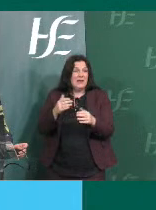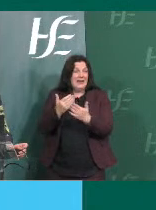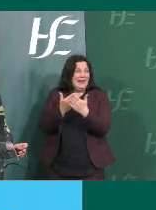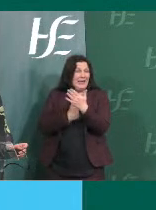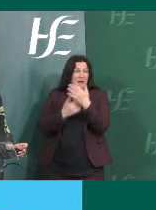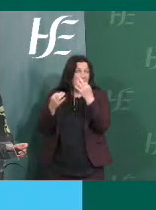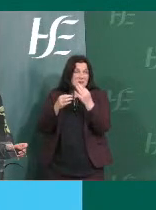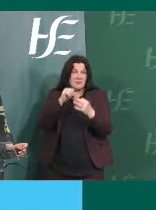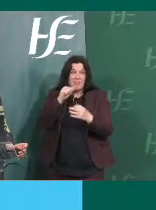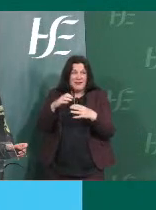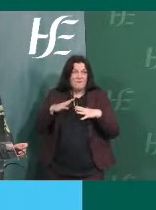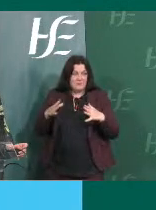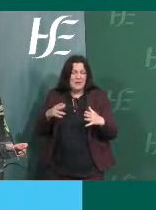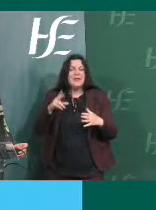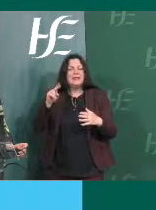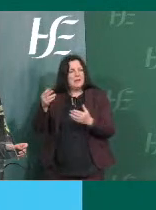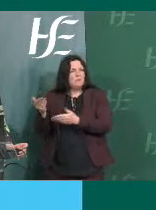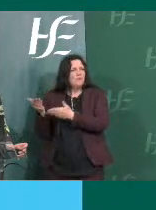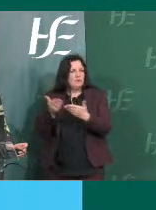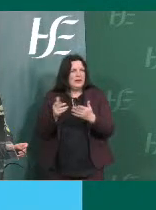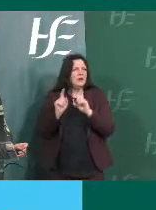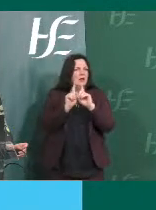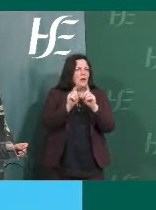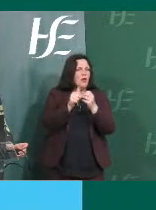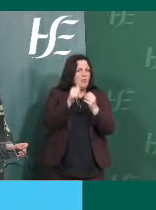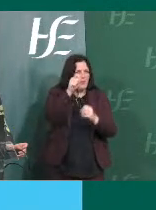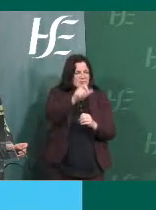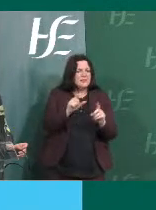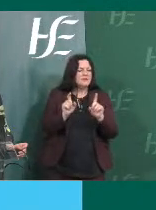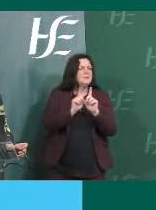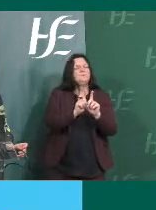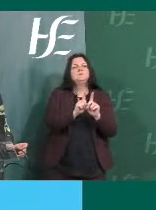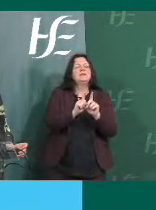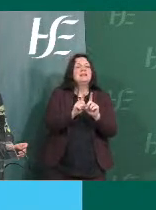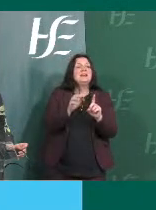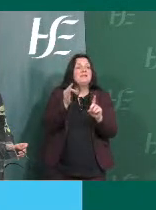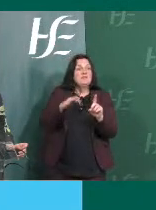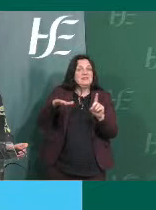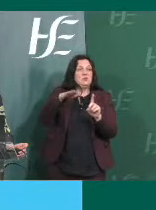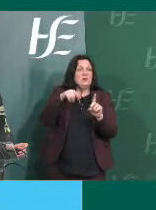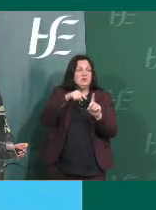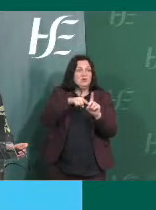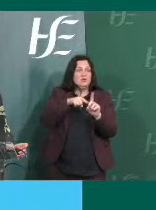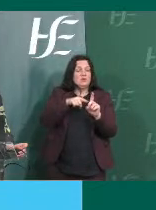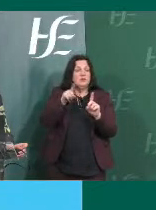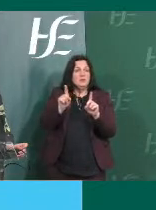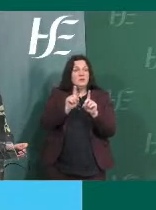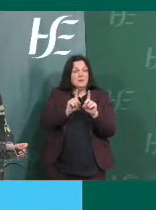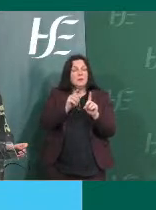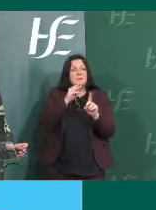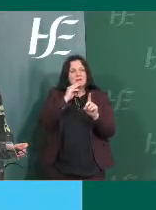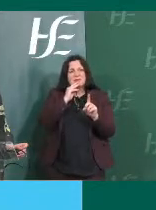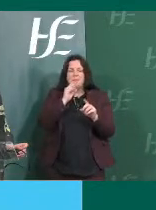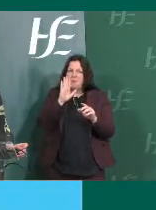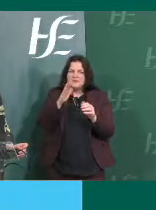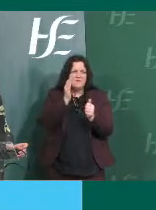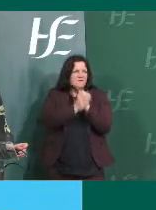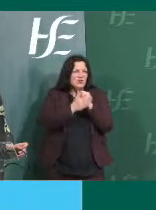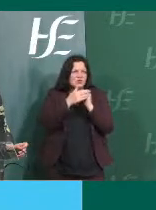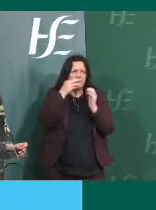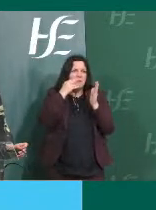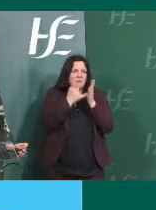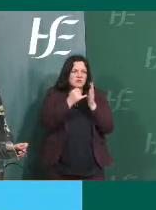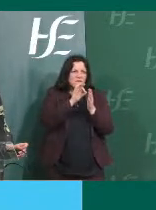available, the child can be brought by somebody else. But in that case, the parent or legal guardian must have completed the